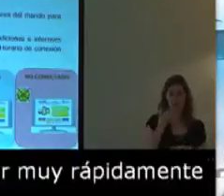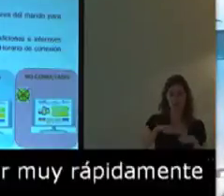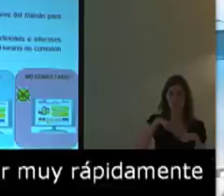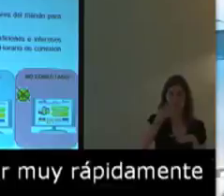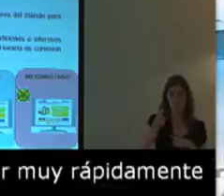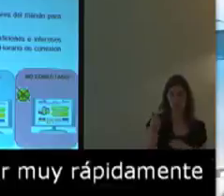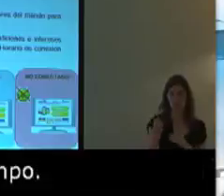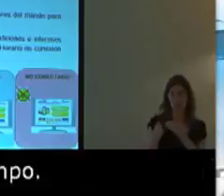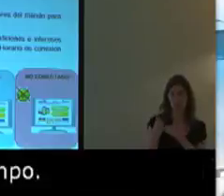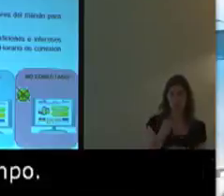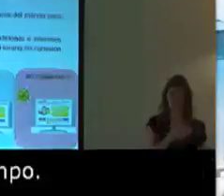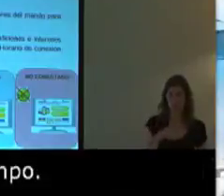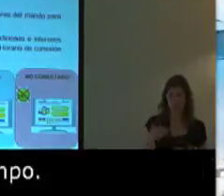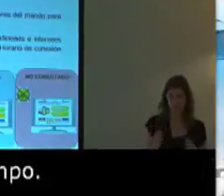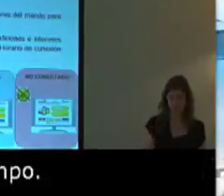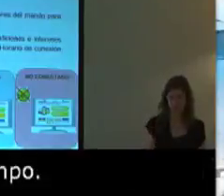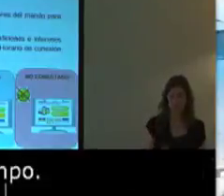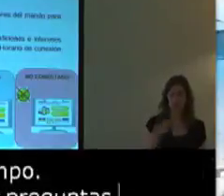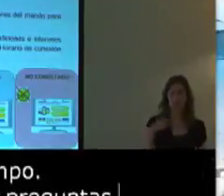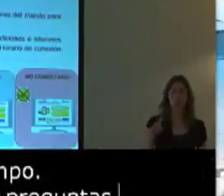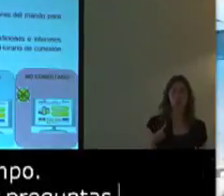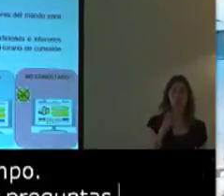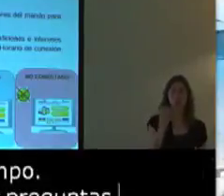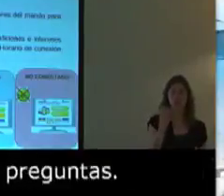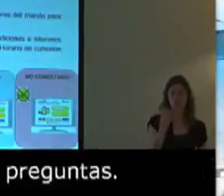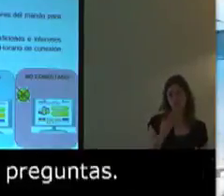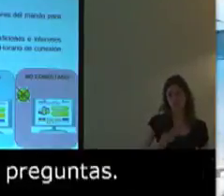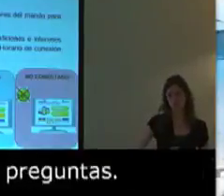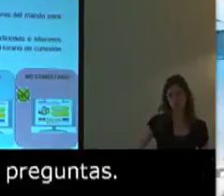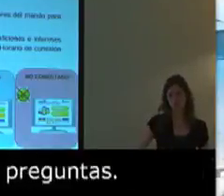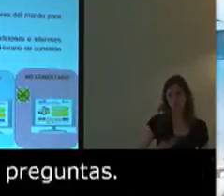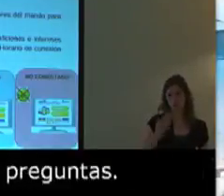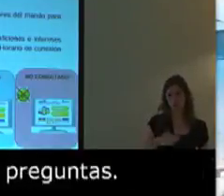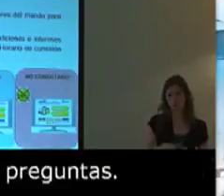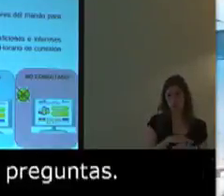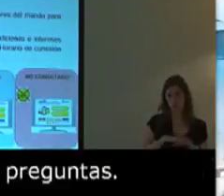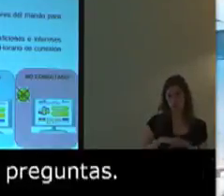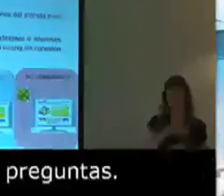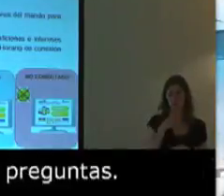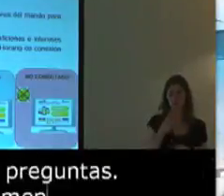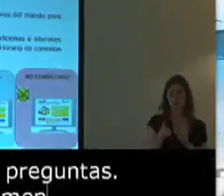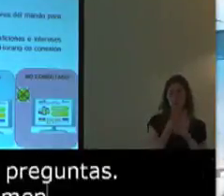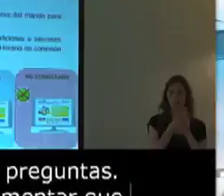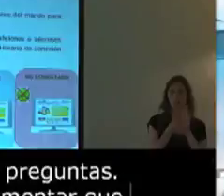Functional requirements. I won't go into details, but mostly comment that